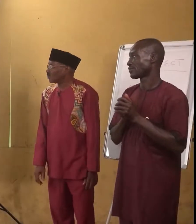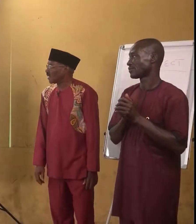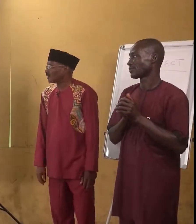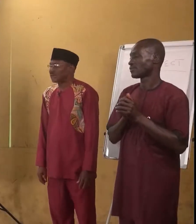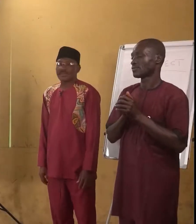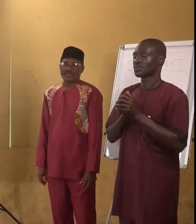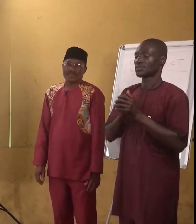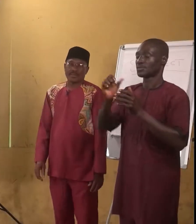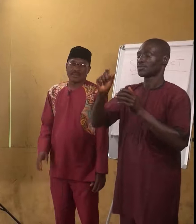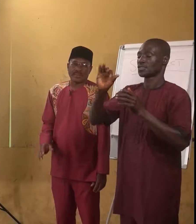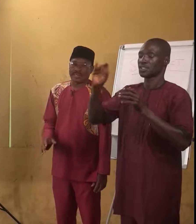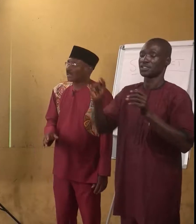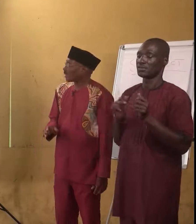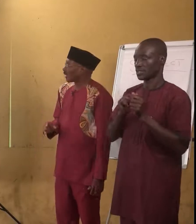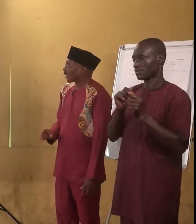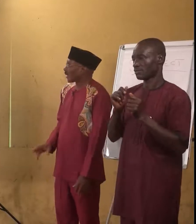Settlement